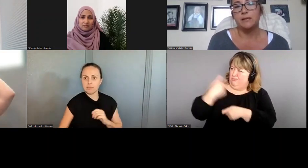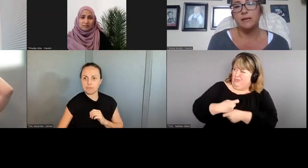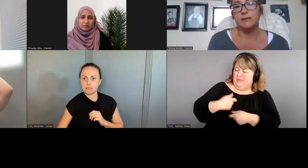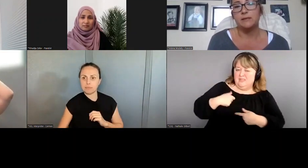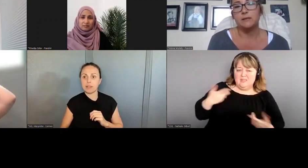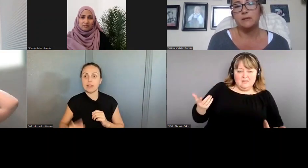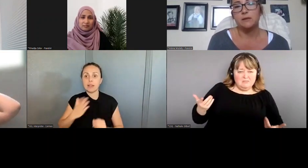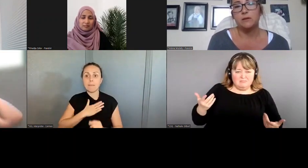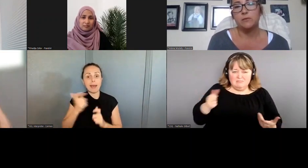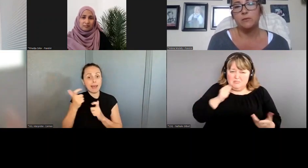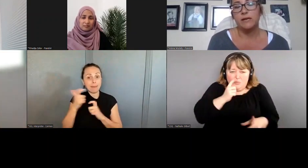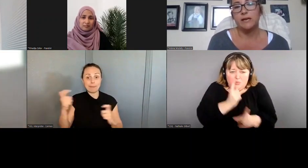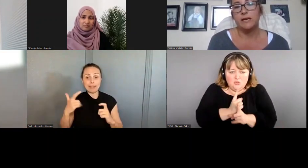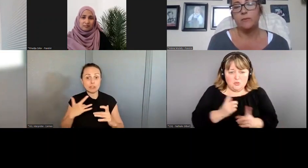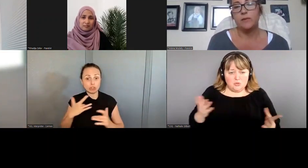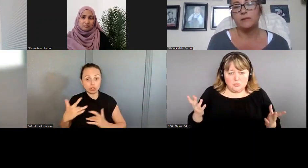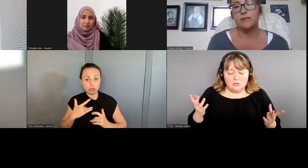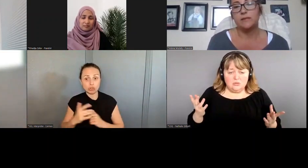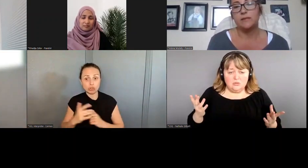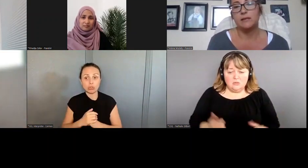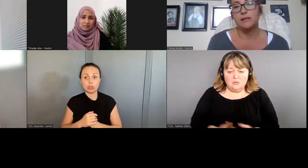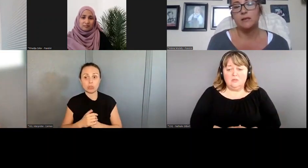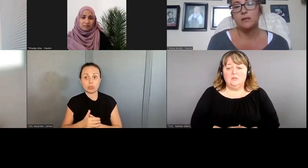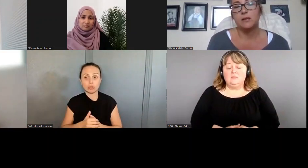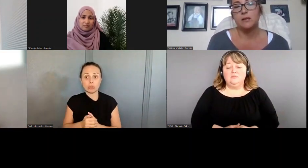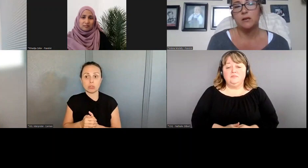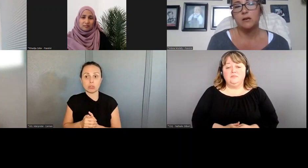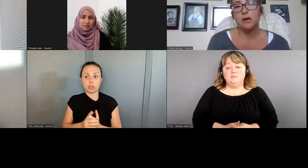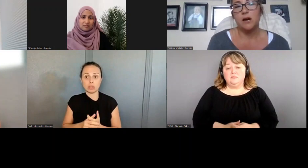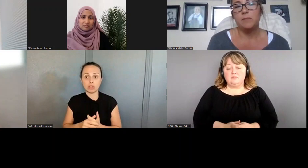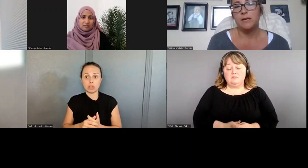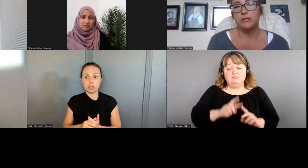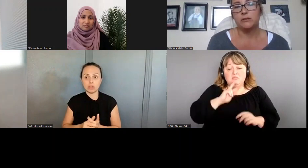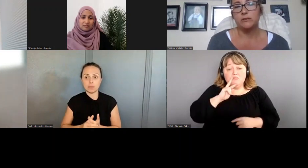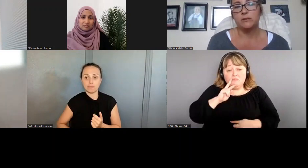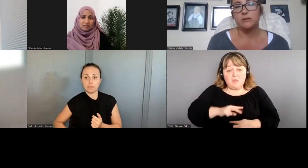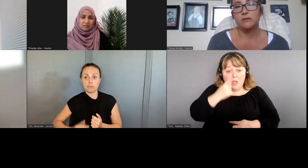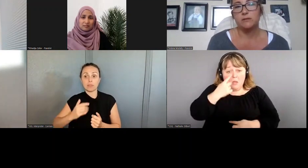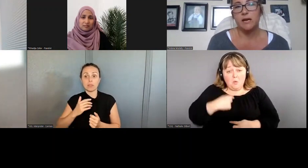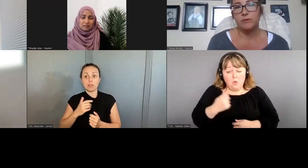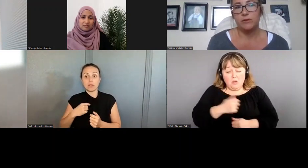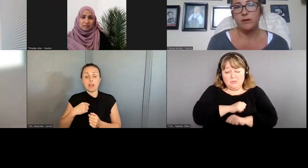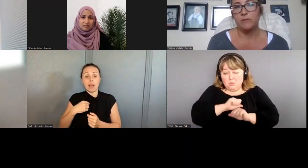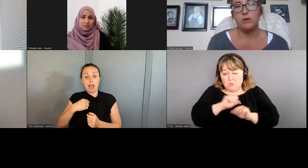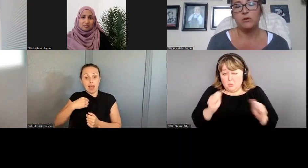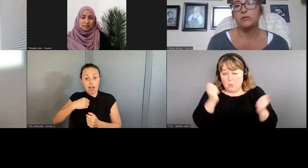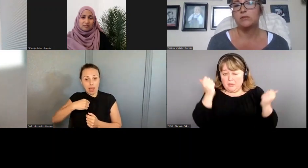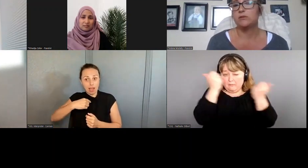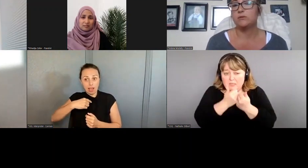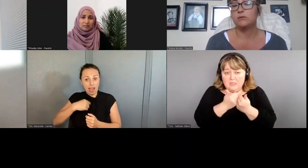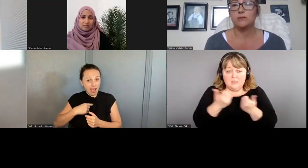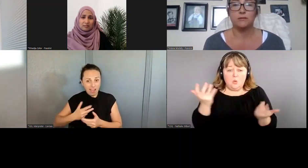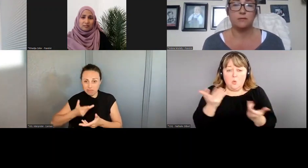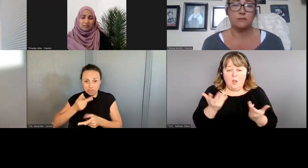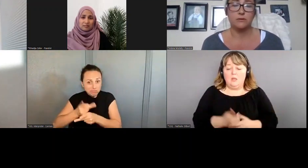My biggest thing is what I take from this is that I'm my children's everything from